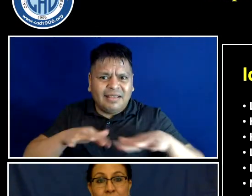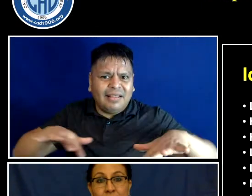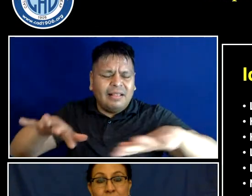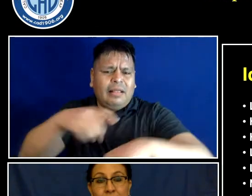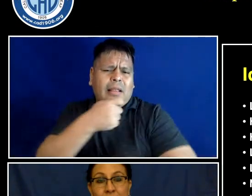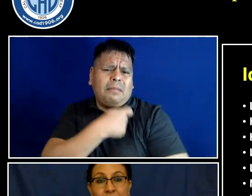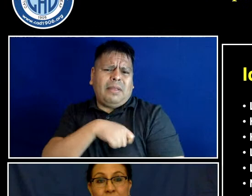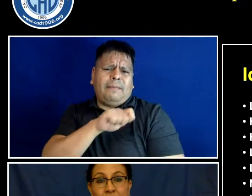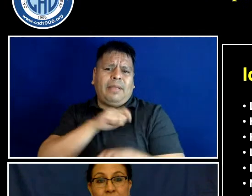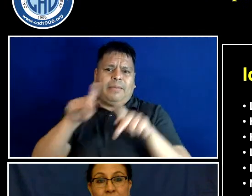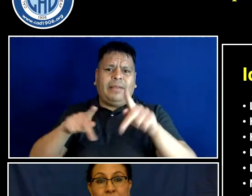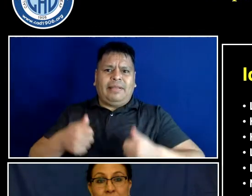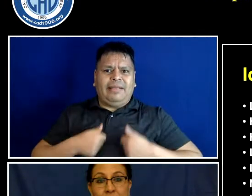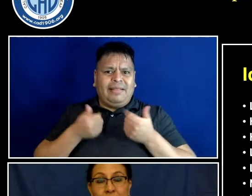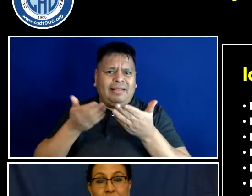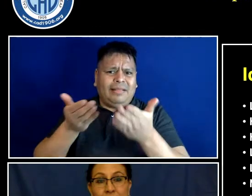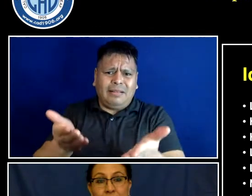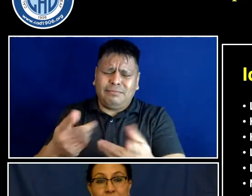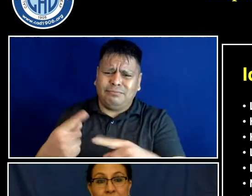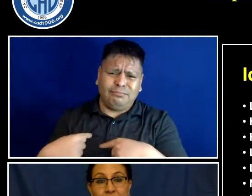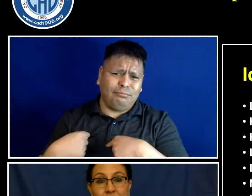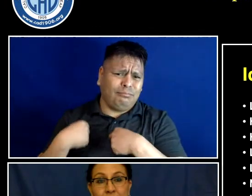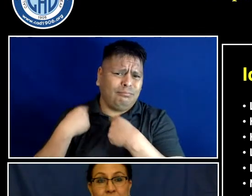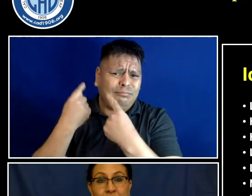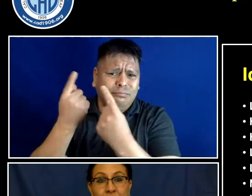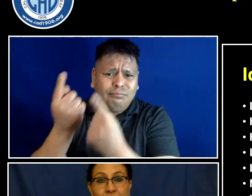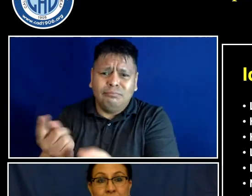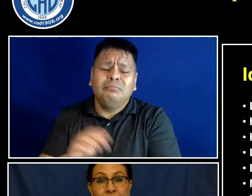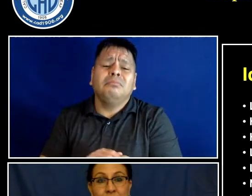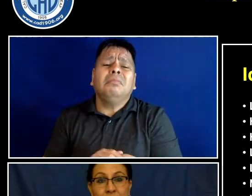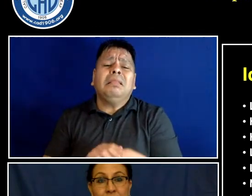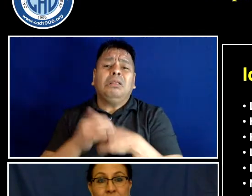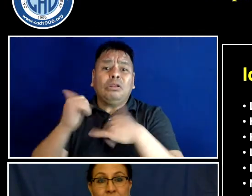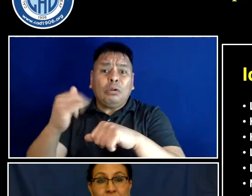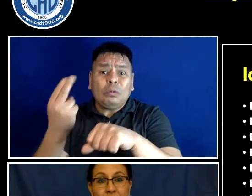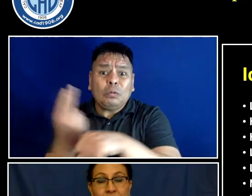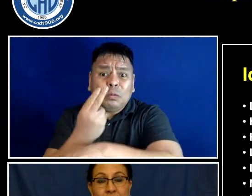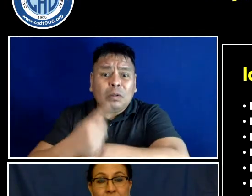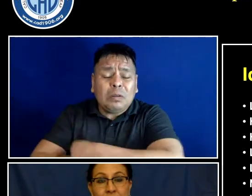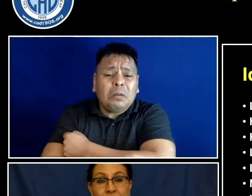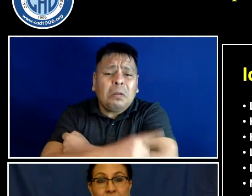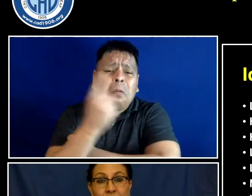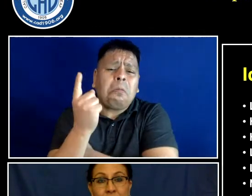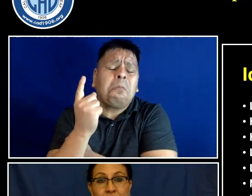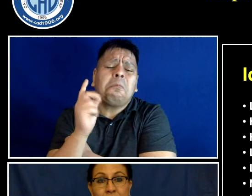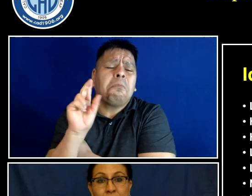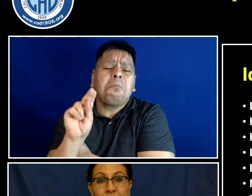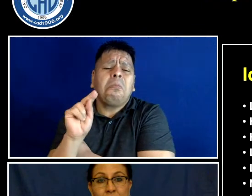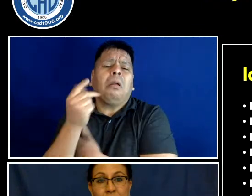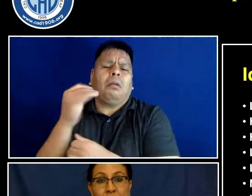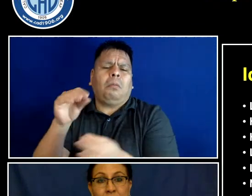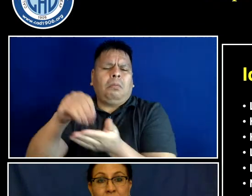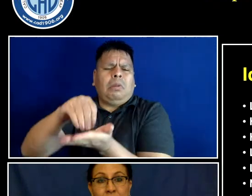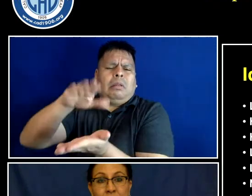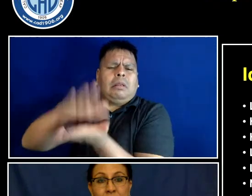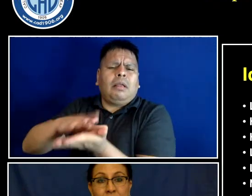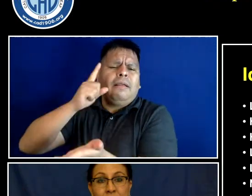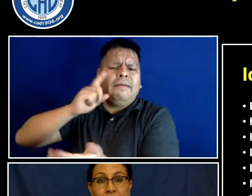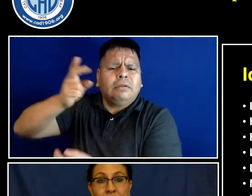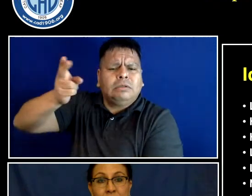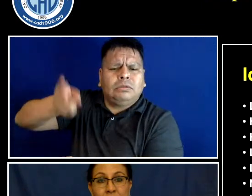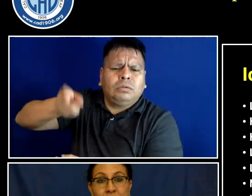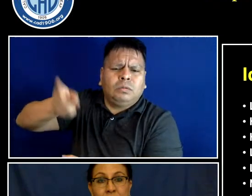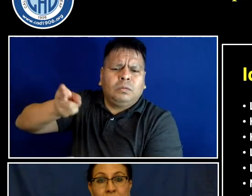next word, which is Californio. Before California was a state, there were many folks who were from